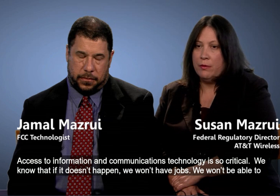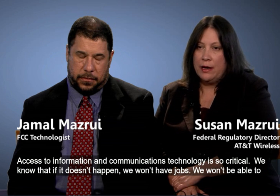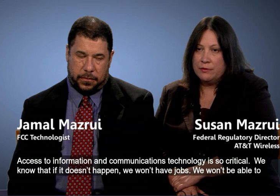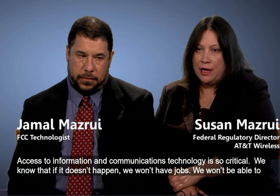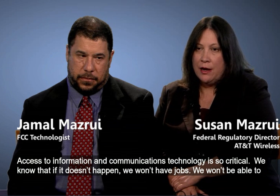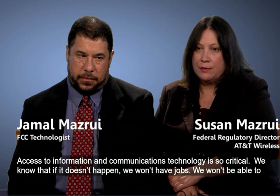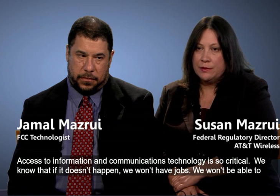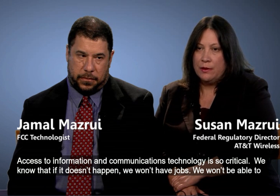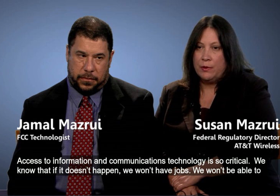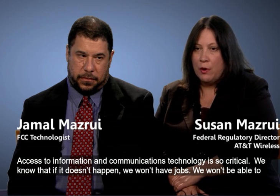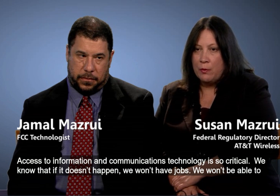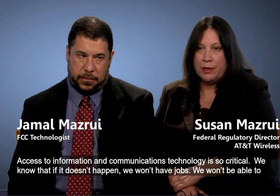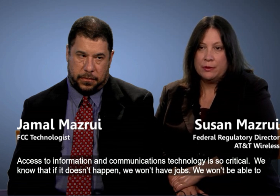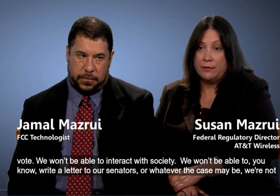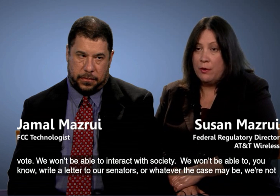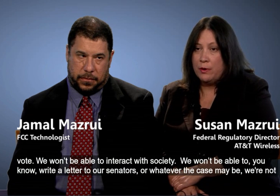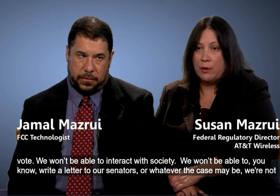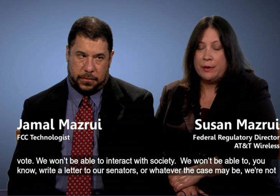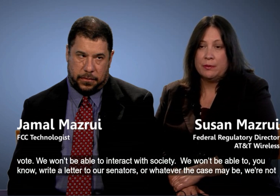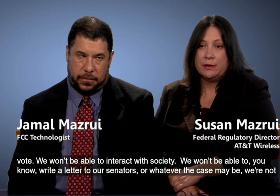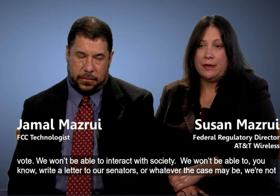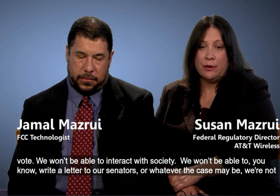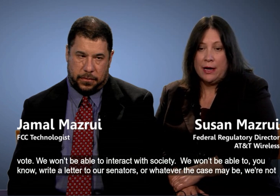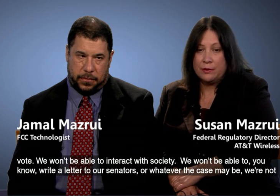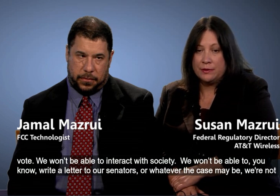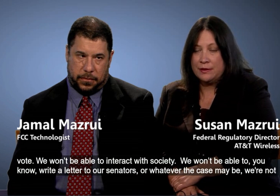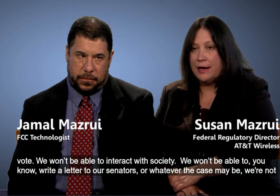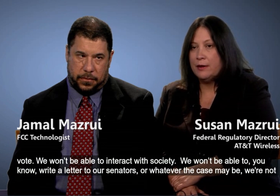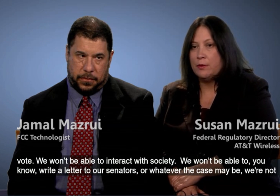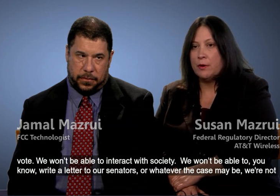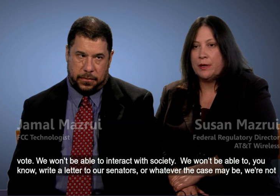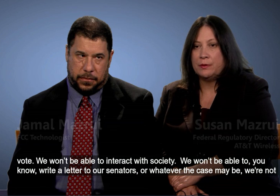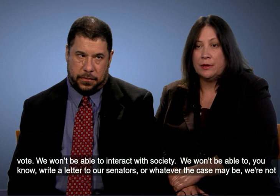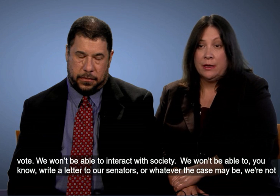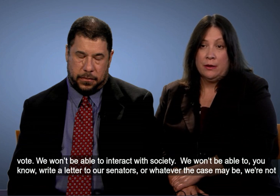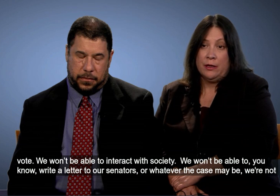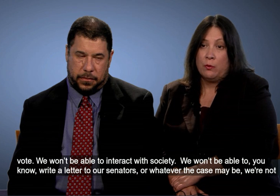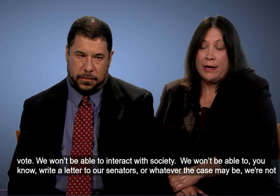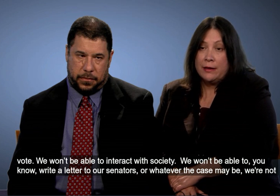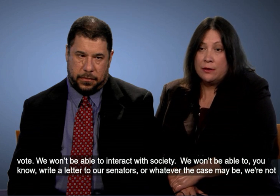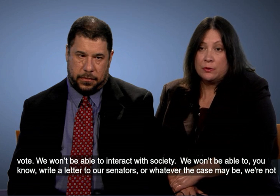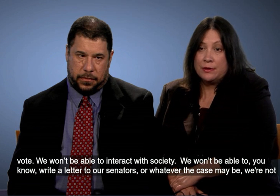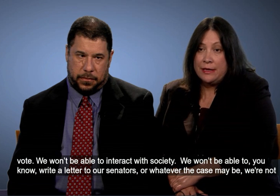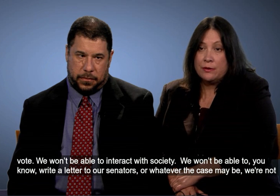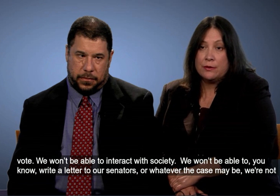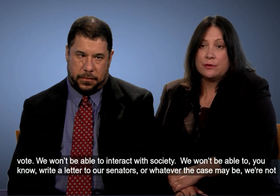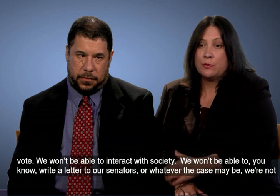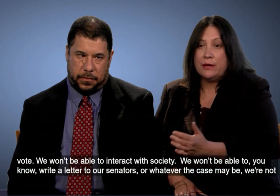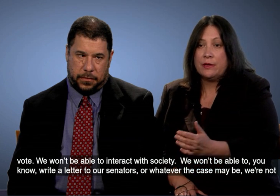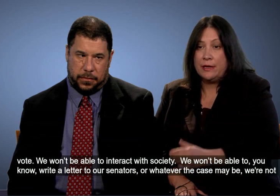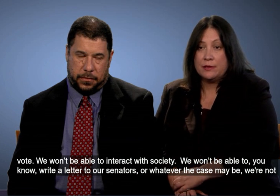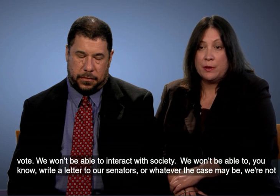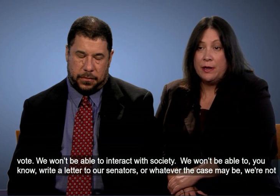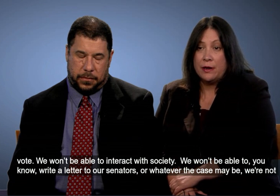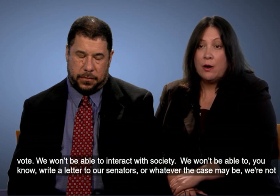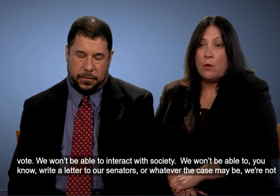have jobs. We won't be able to vote. We won't be able to interact with society. We won't be able to, you know, write a letter to our senators or whatever the case may be. We're